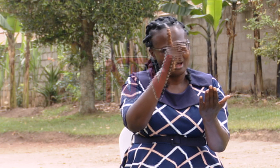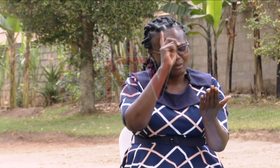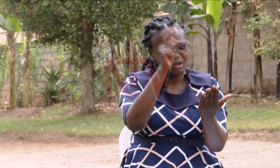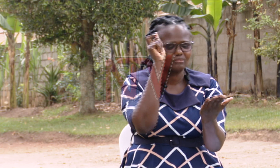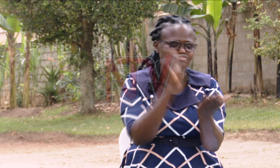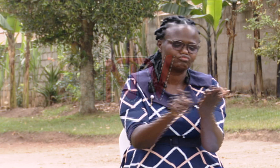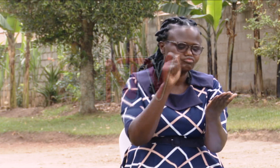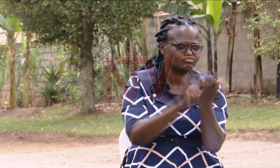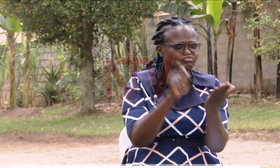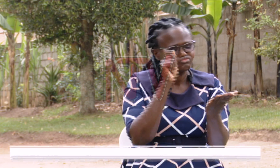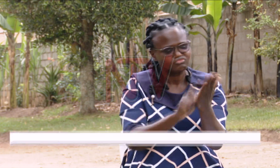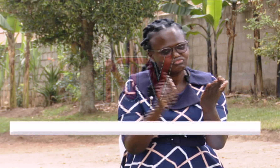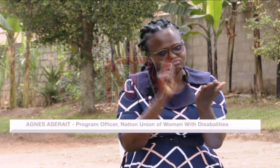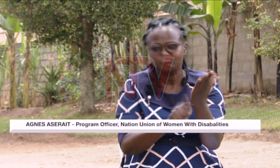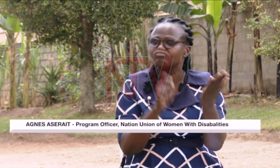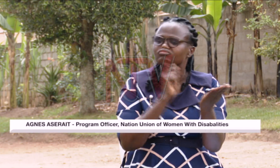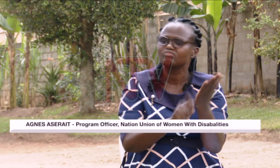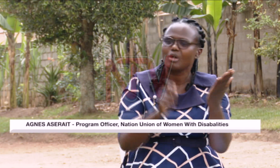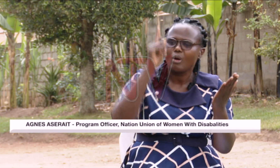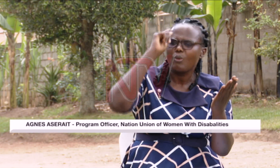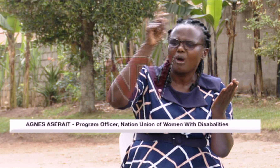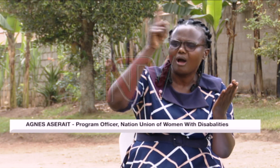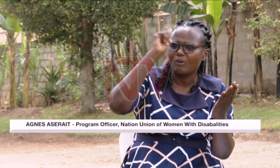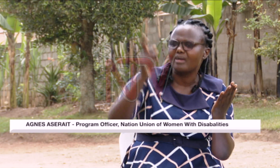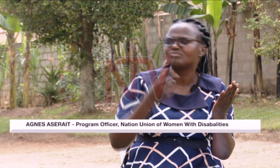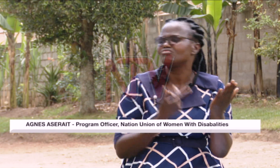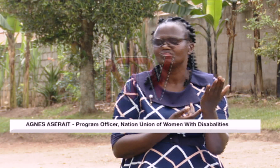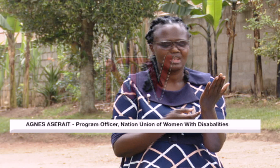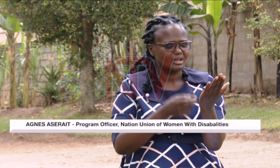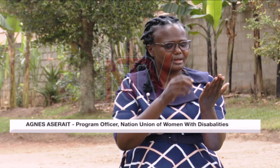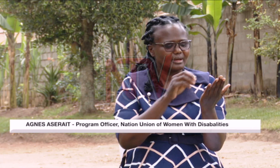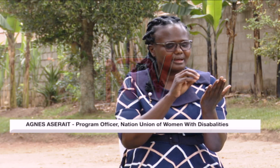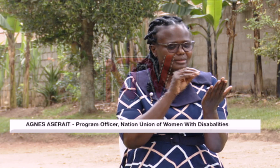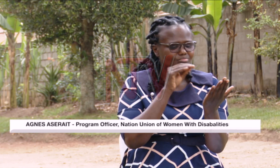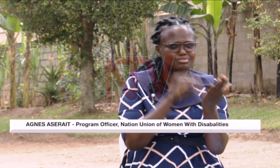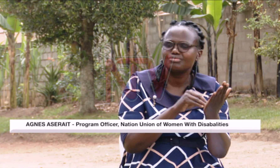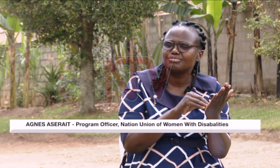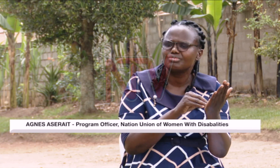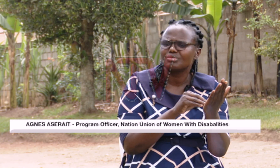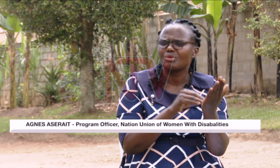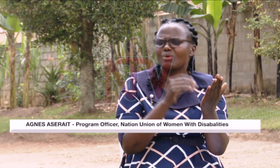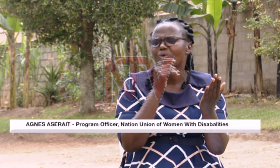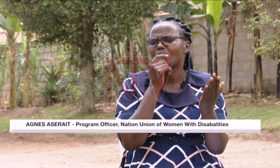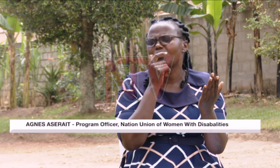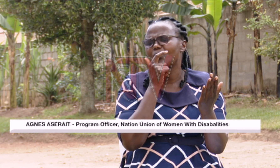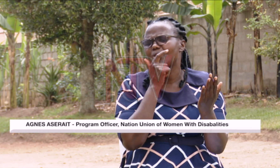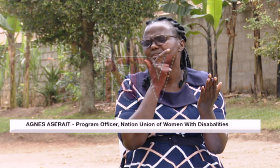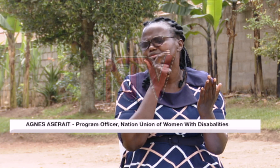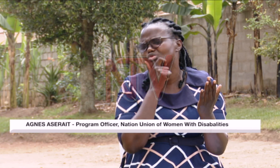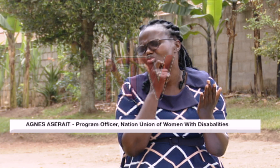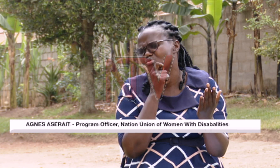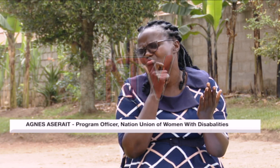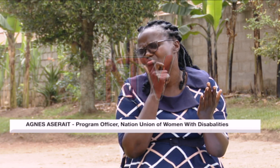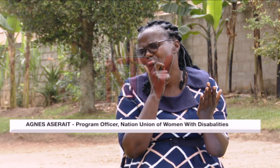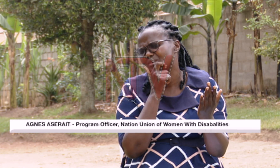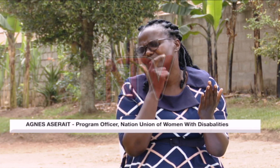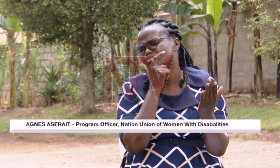know, sometimes we've seen that these police officers, they just guess and they write anything. They